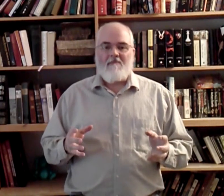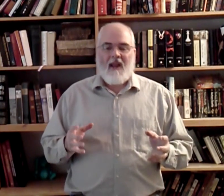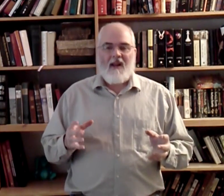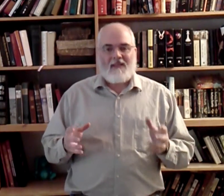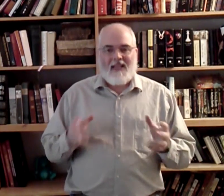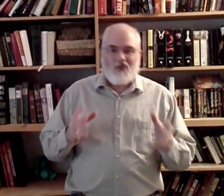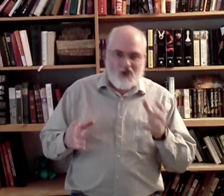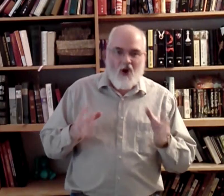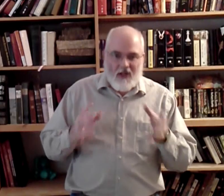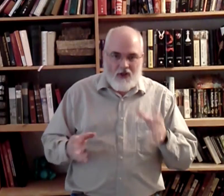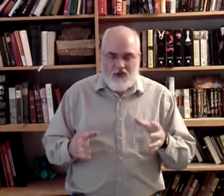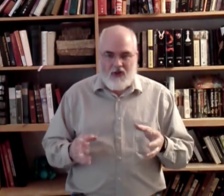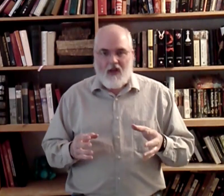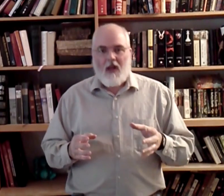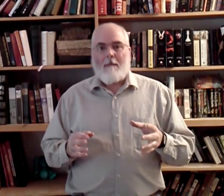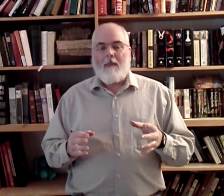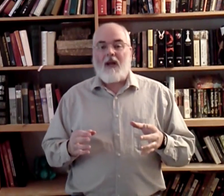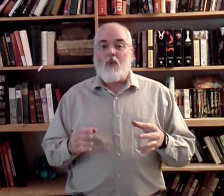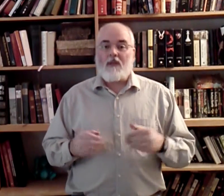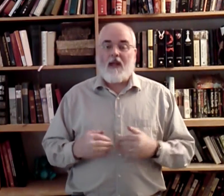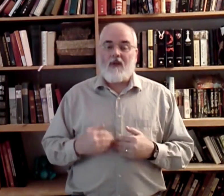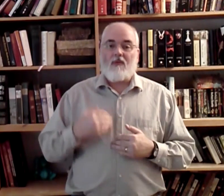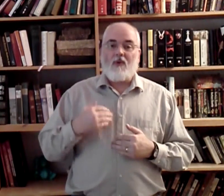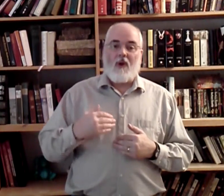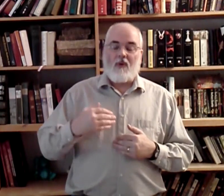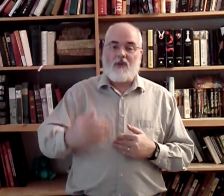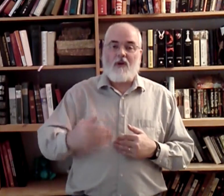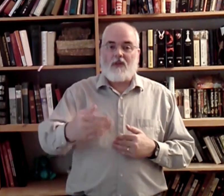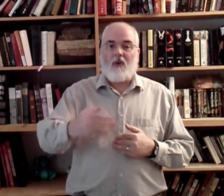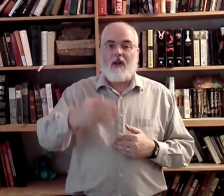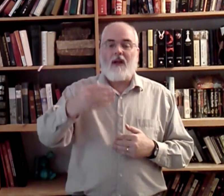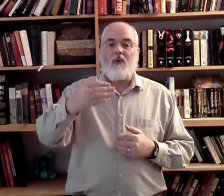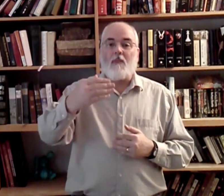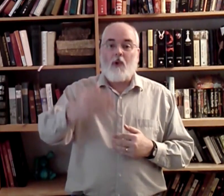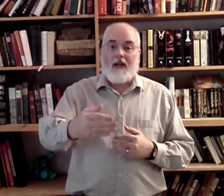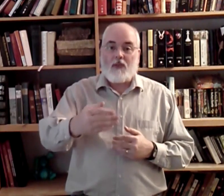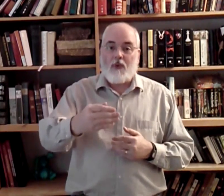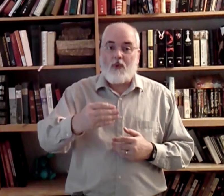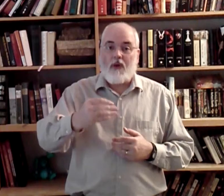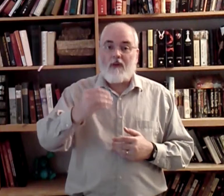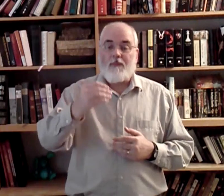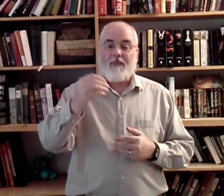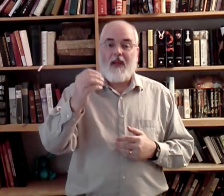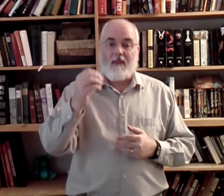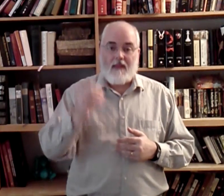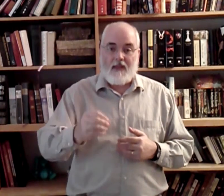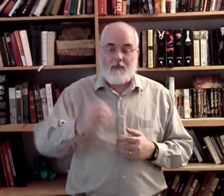may not sound songish, but it will take you through the whole song slowly, and you can practice with doing it at this